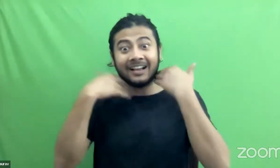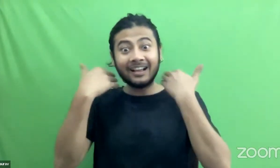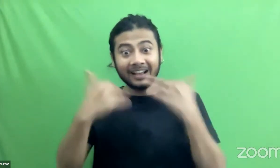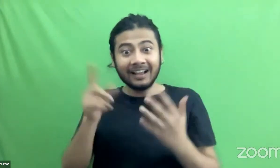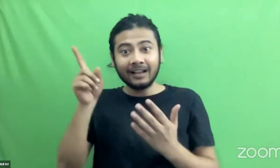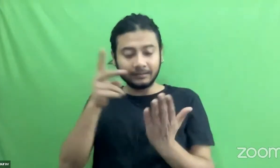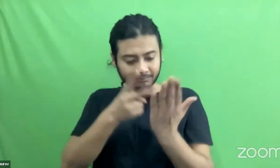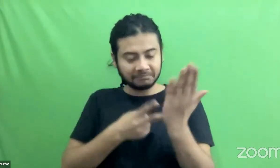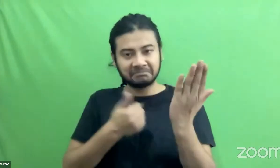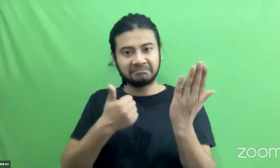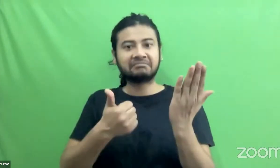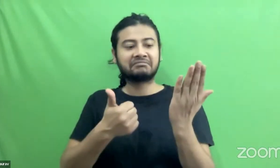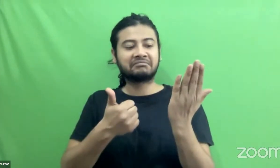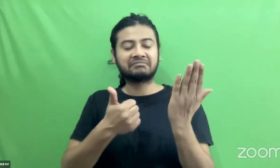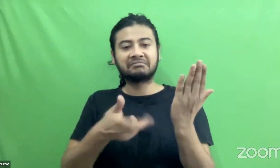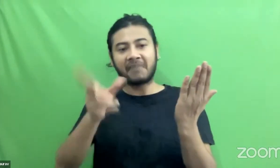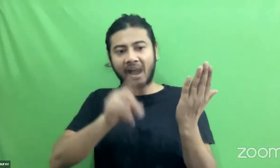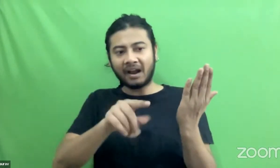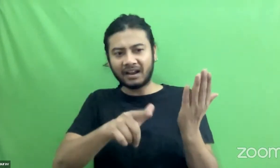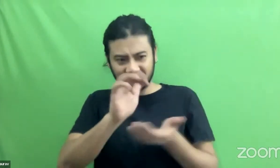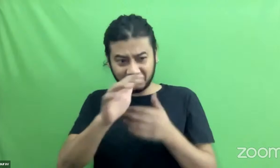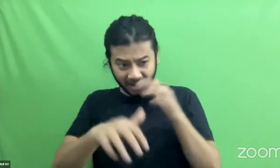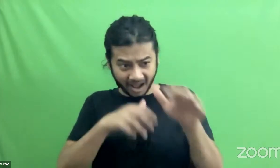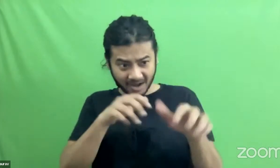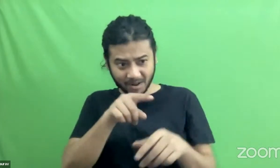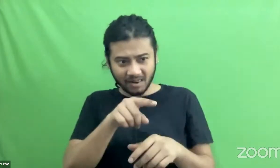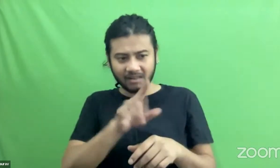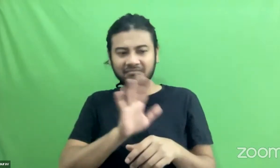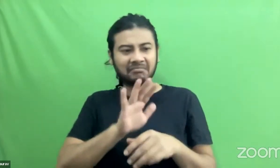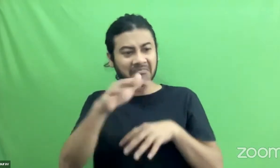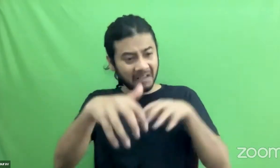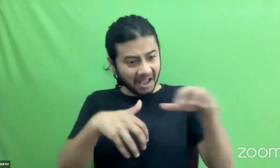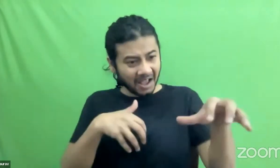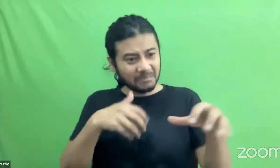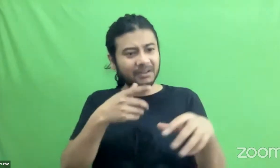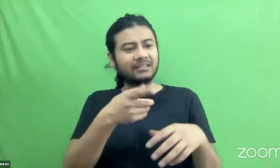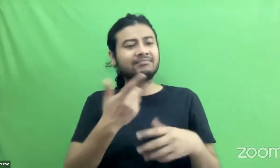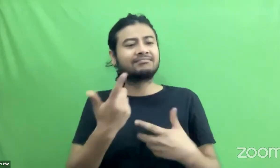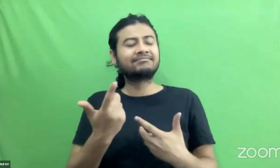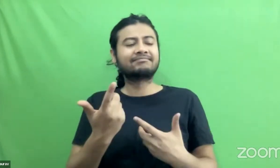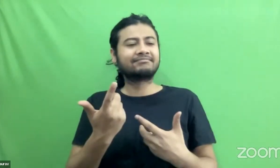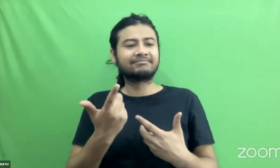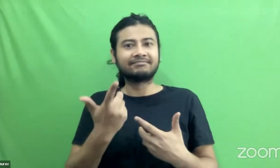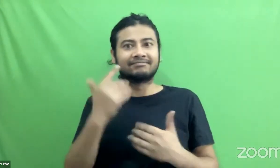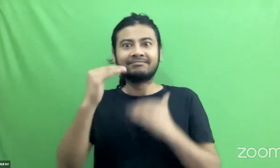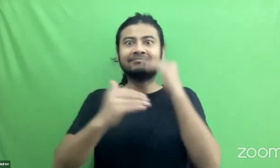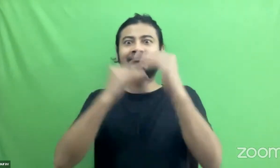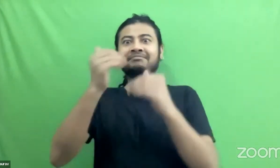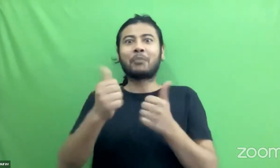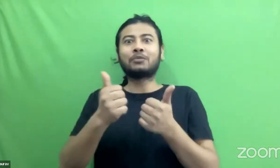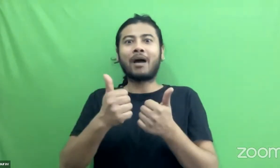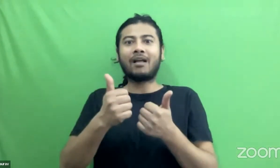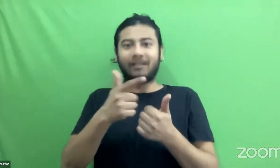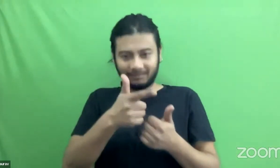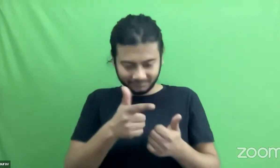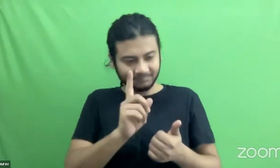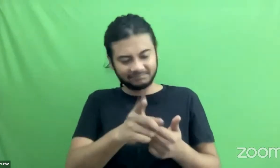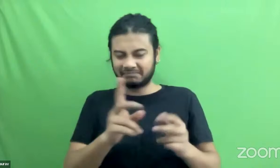But if we continue our sinful activities, like I'm sure people who are present here, they're not sinful, because you are attending